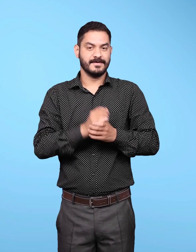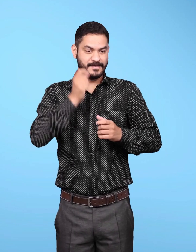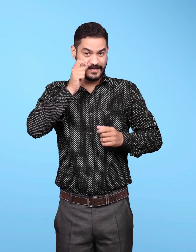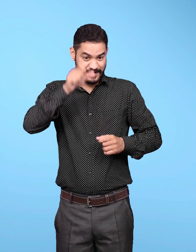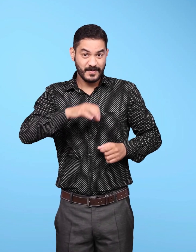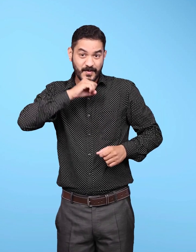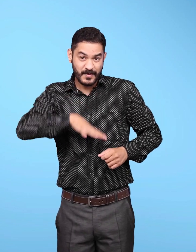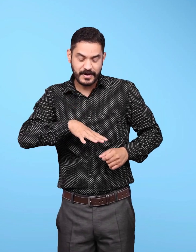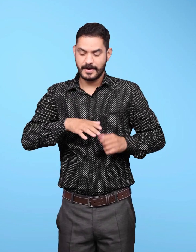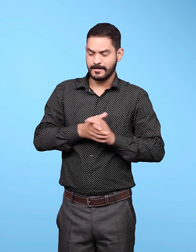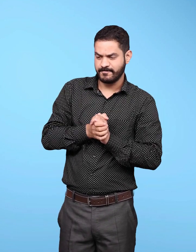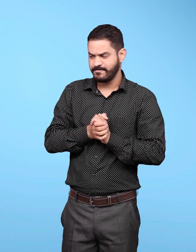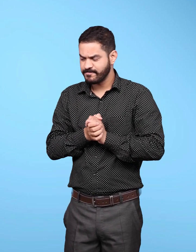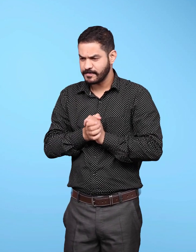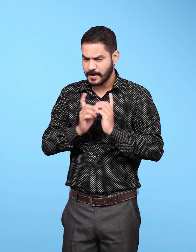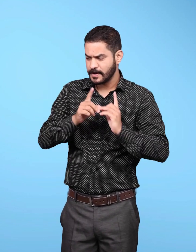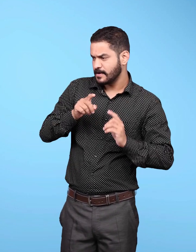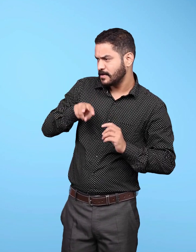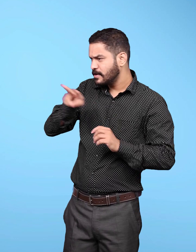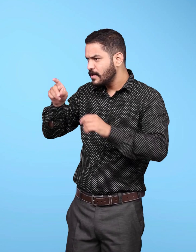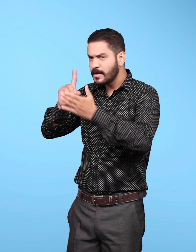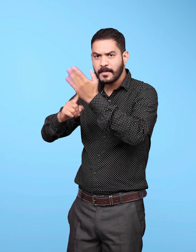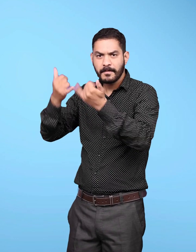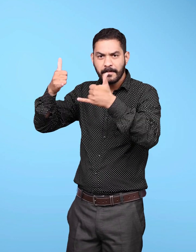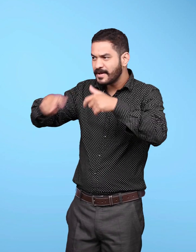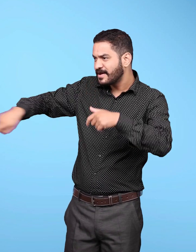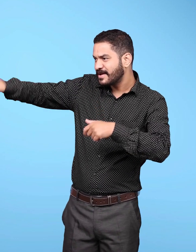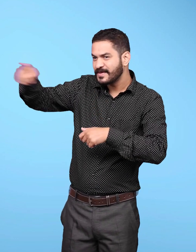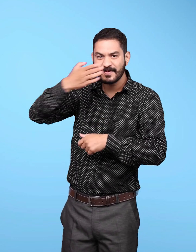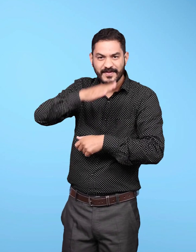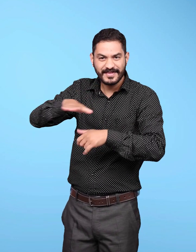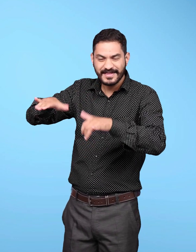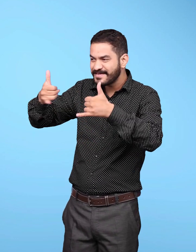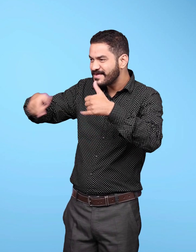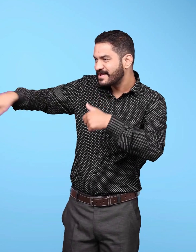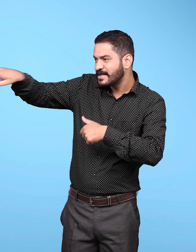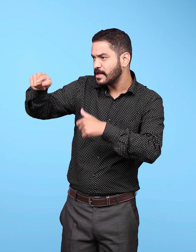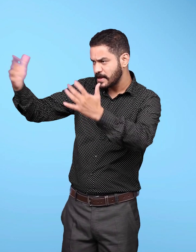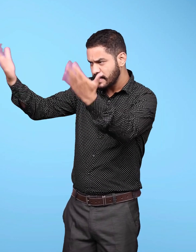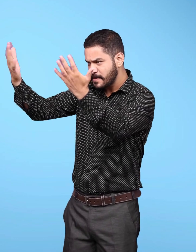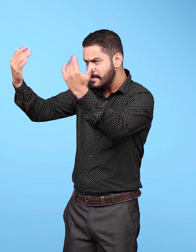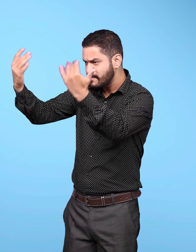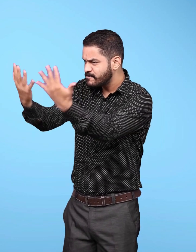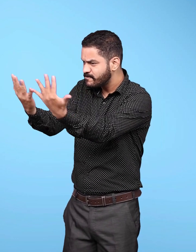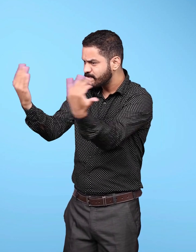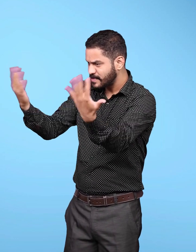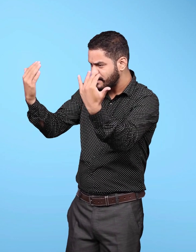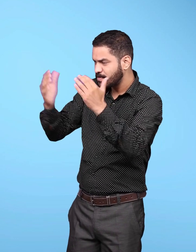The young man rounded up all the children who were playing with an offer of sweets for every stick and